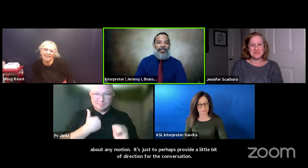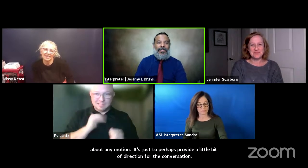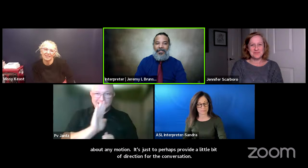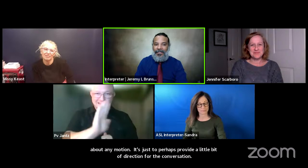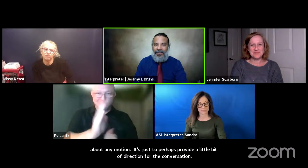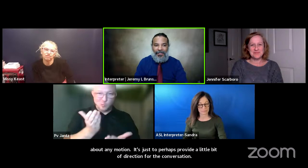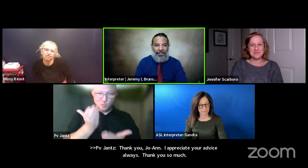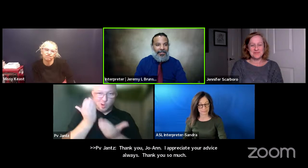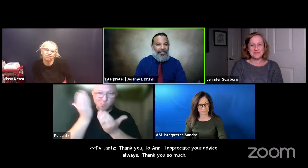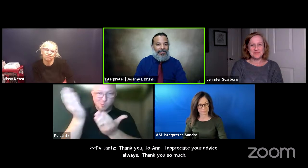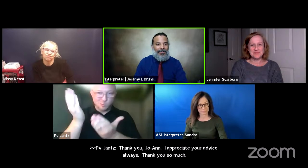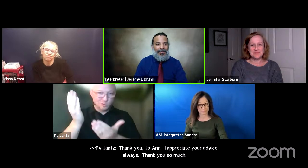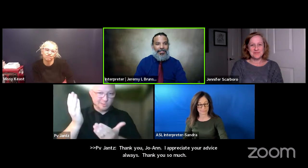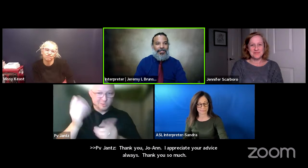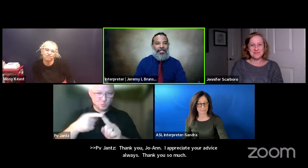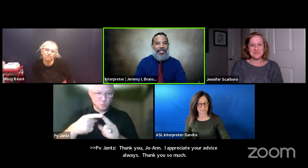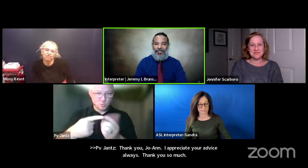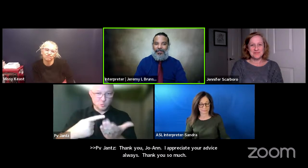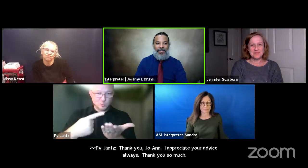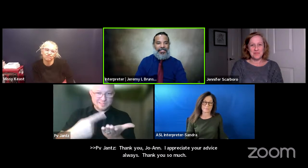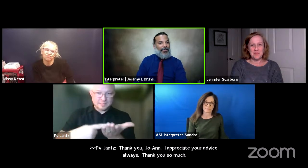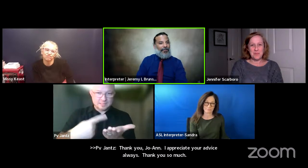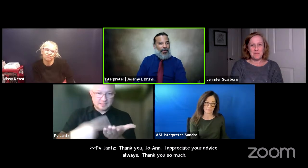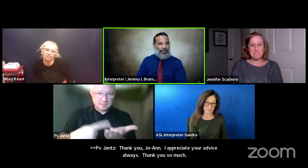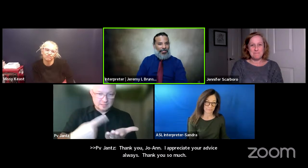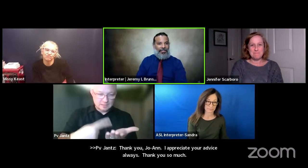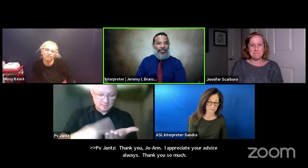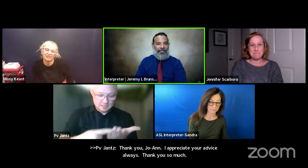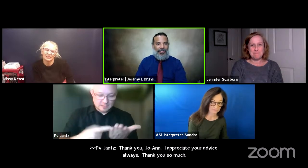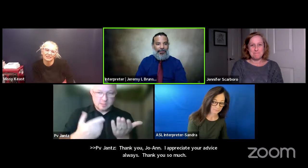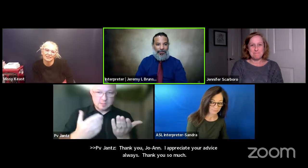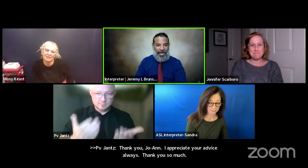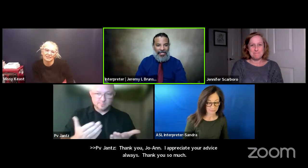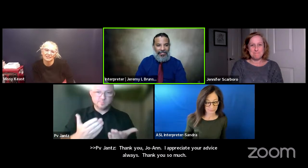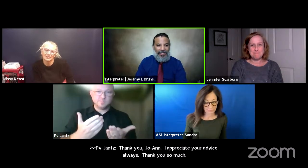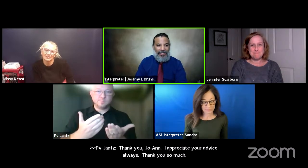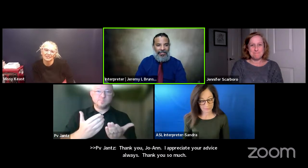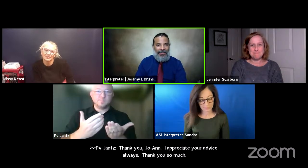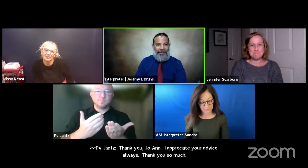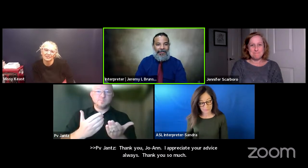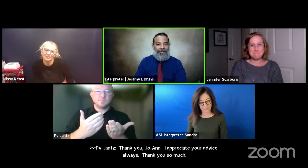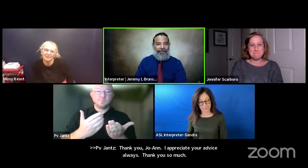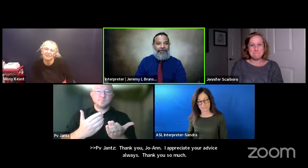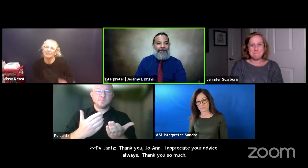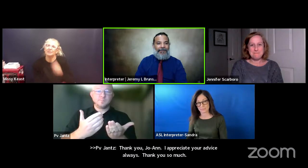So, Commissioner Keist, we still have your motion to address.